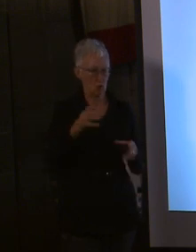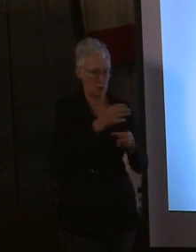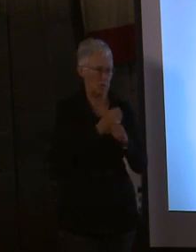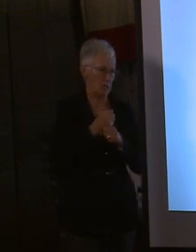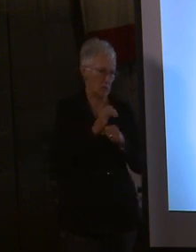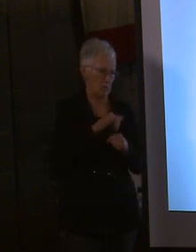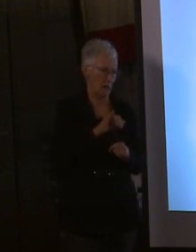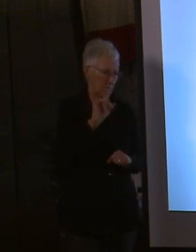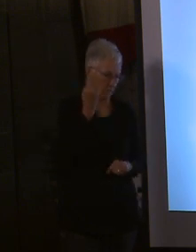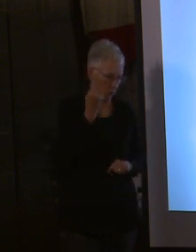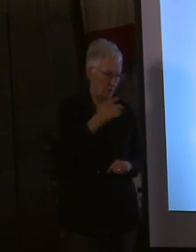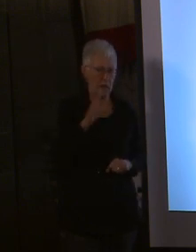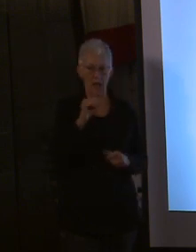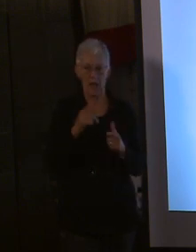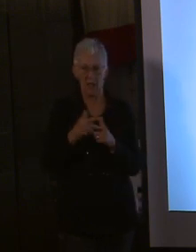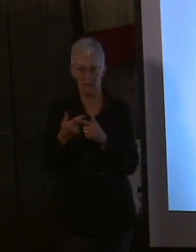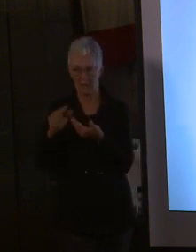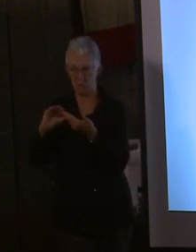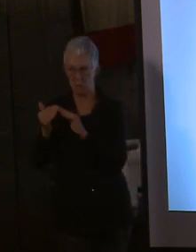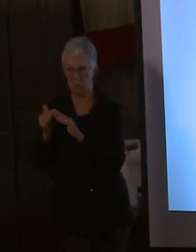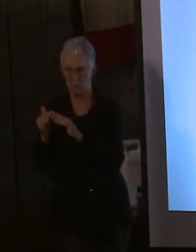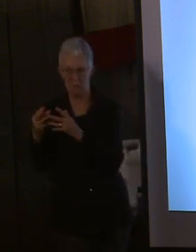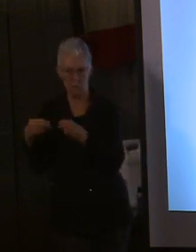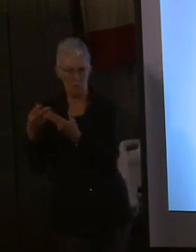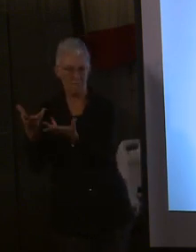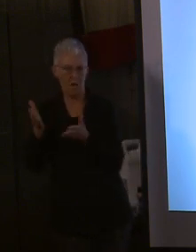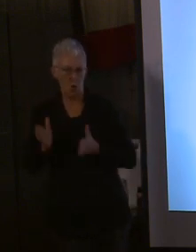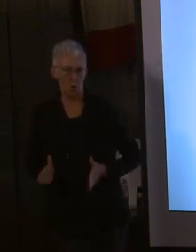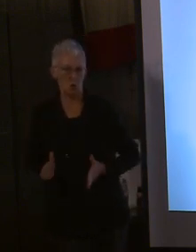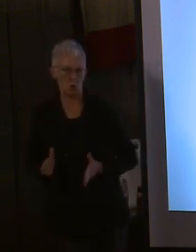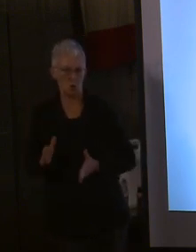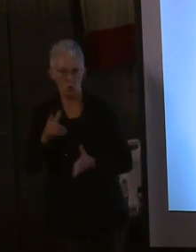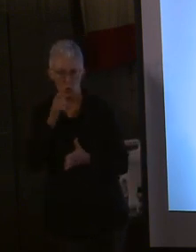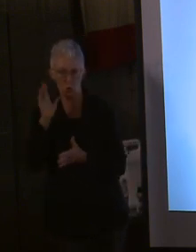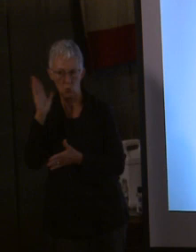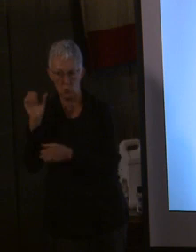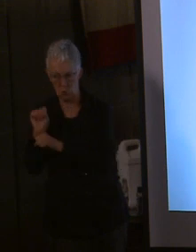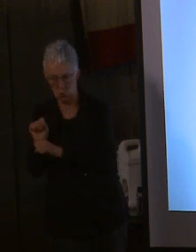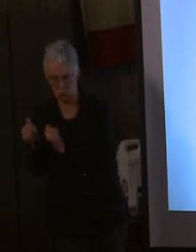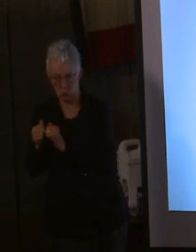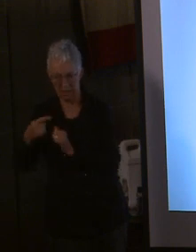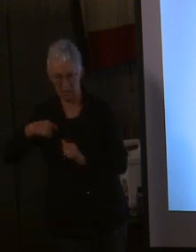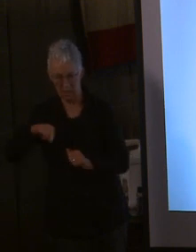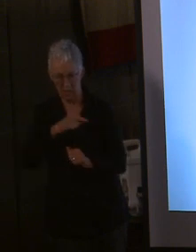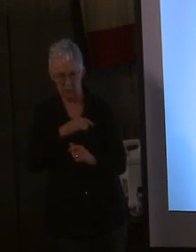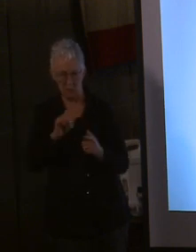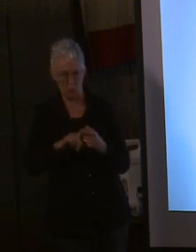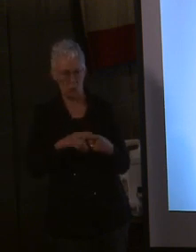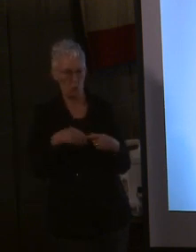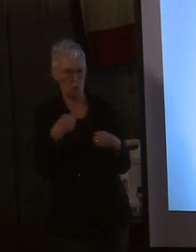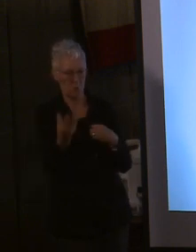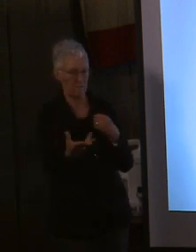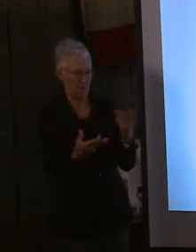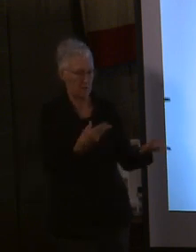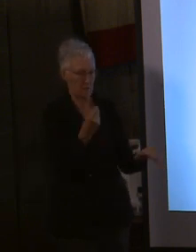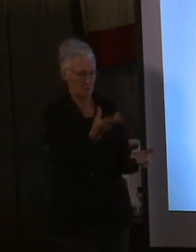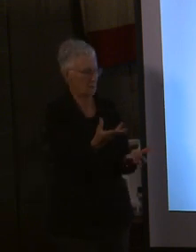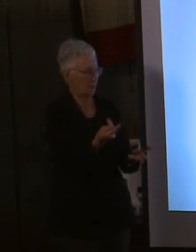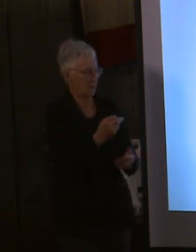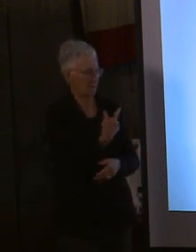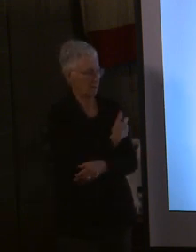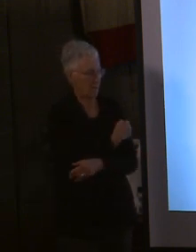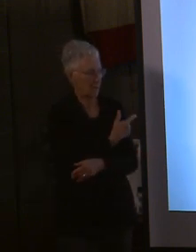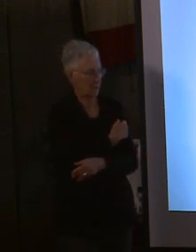providers who are going to work alongside of us in being able to distribute and administer the vaccinations.